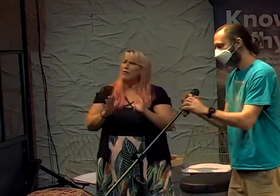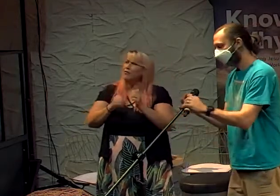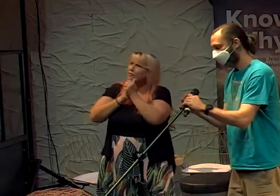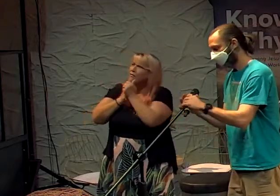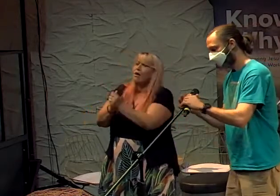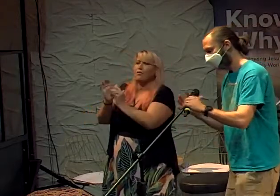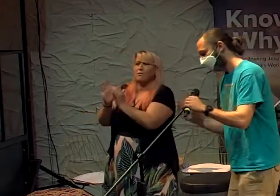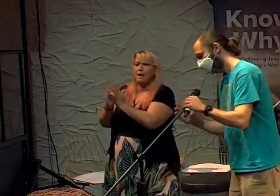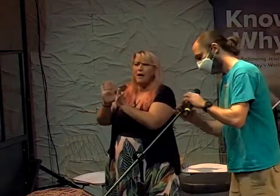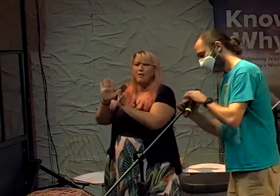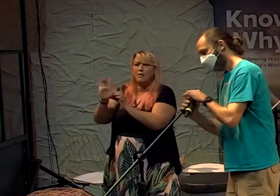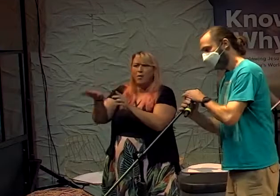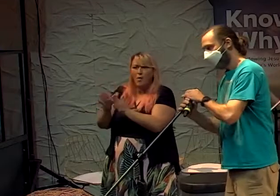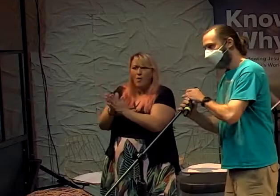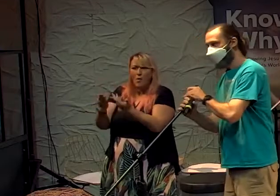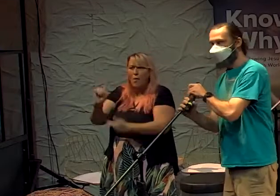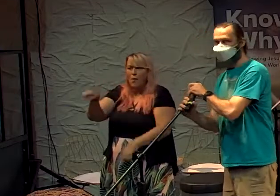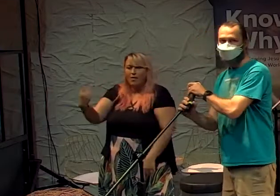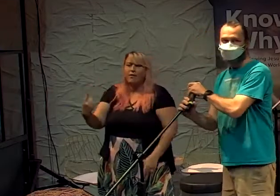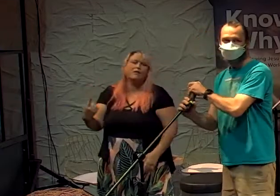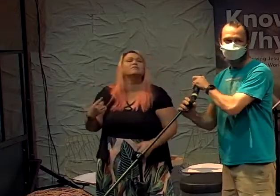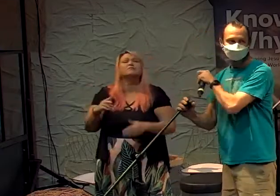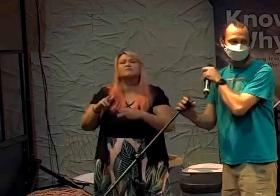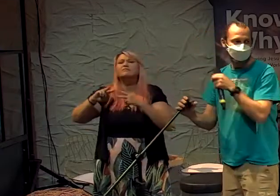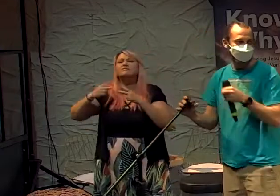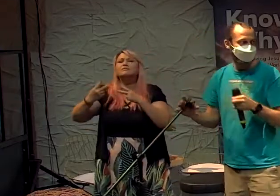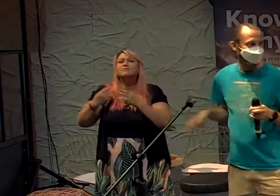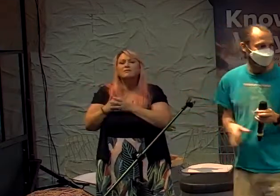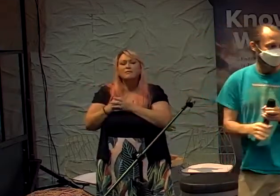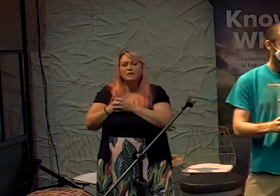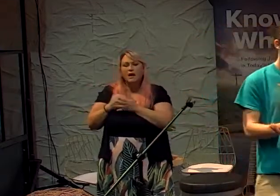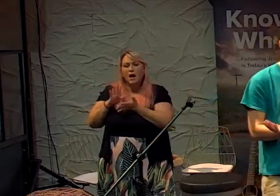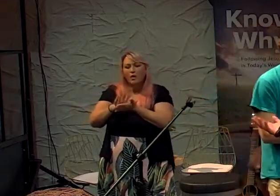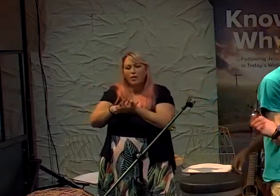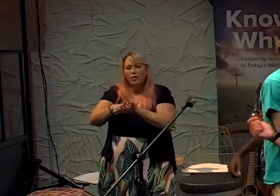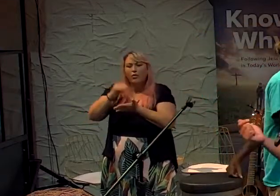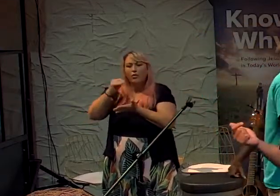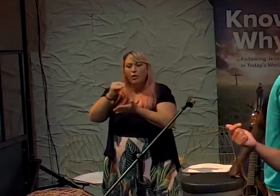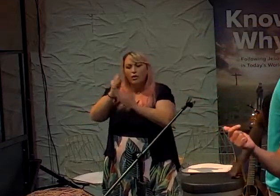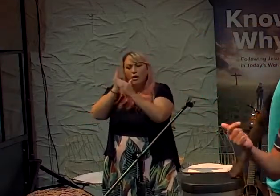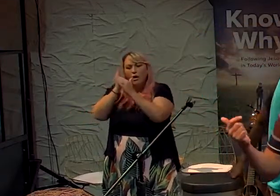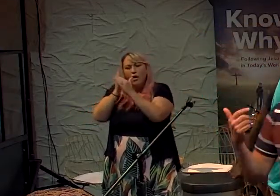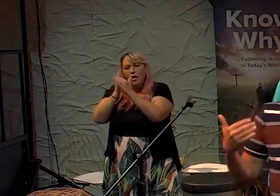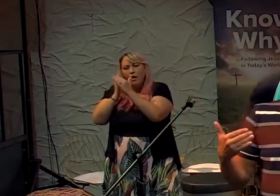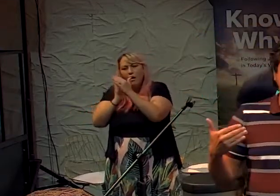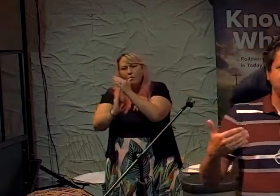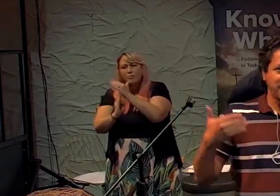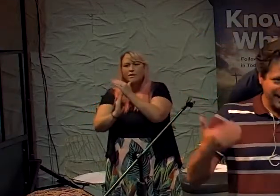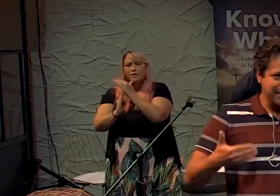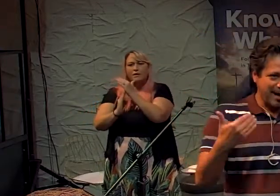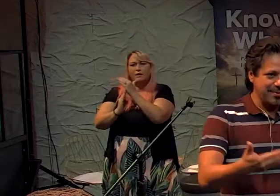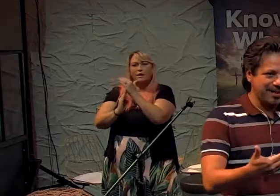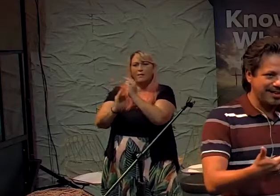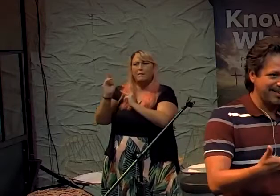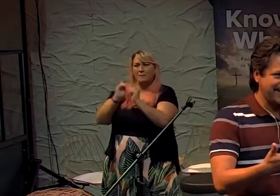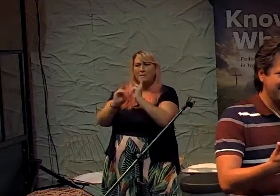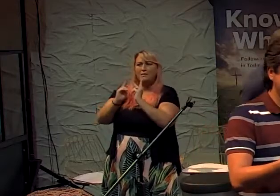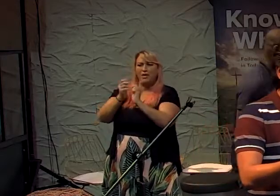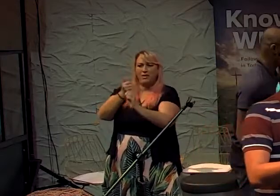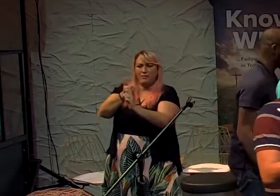Bible. And the second was that I would learn humbly at the feet of those who obeyed the